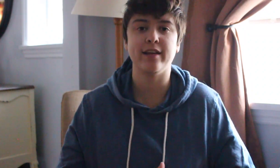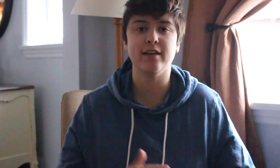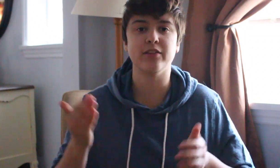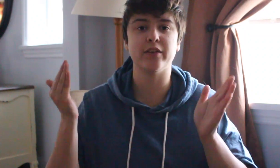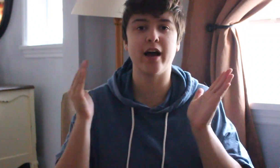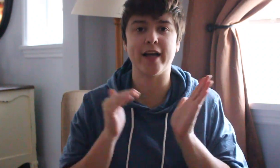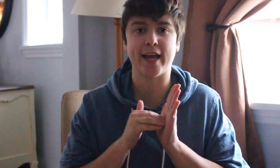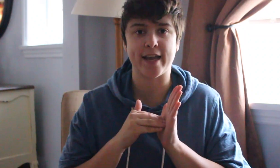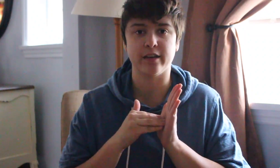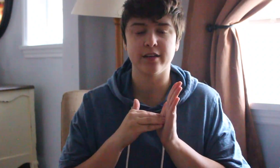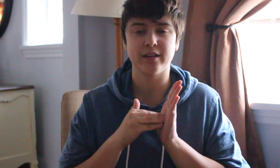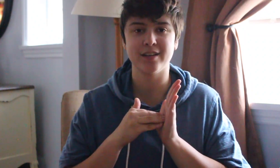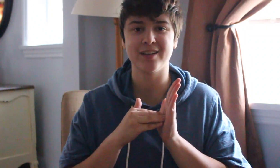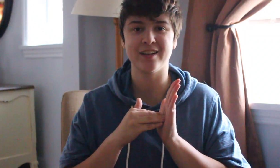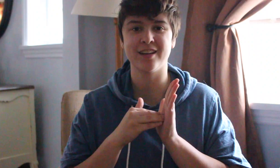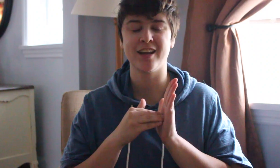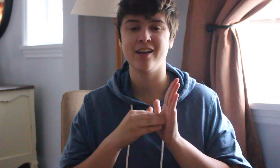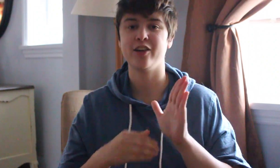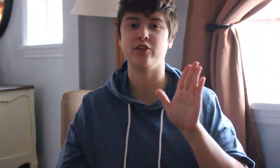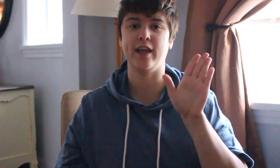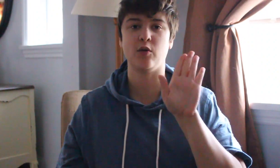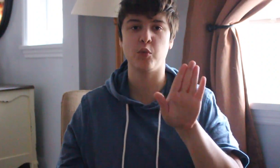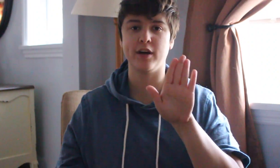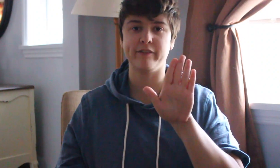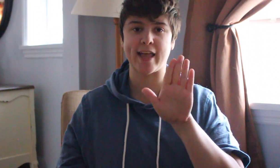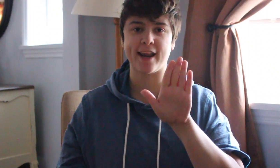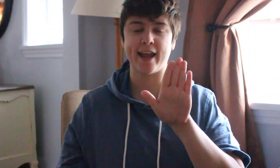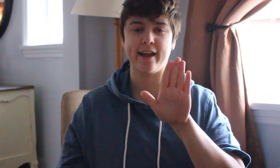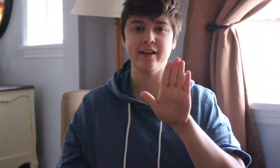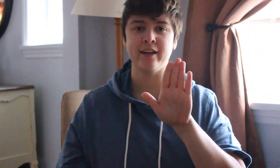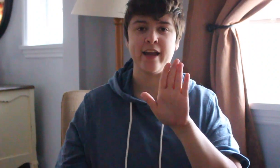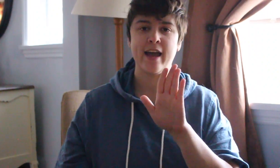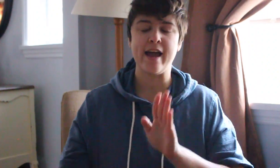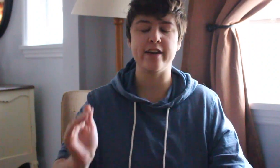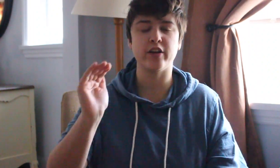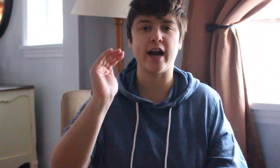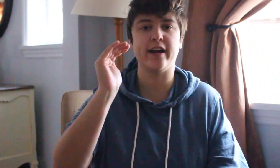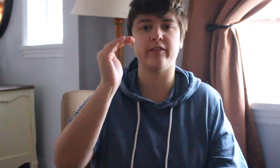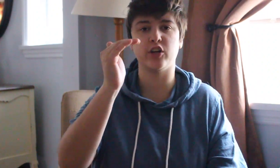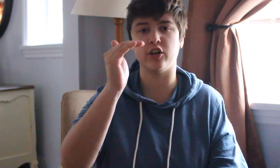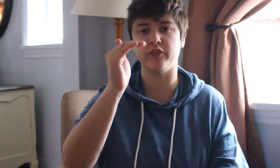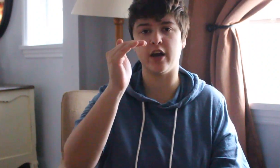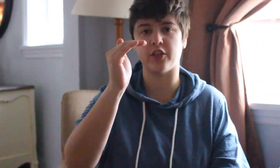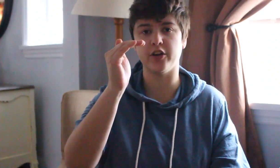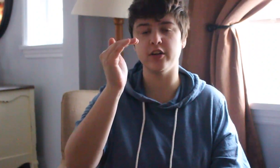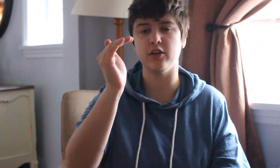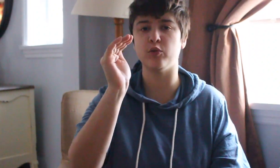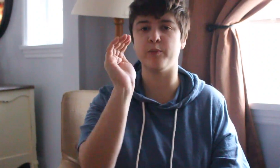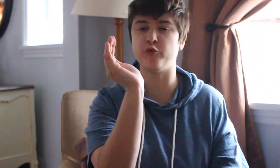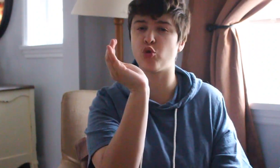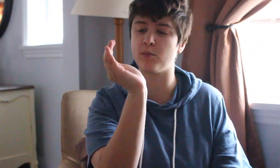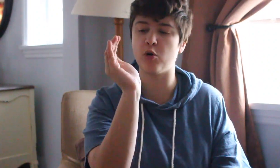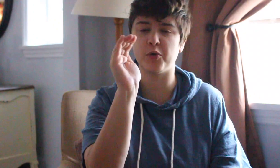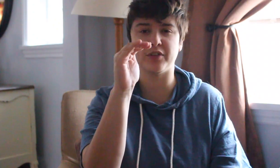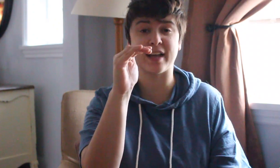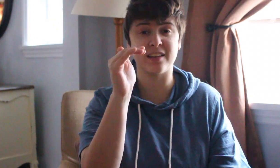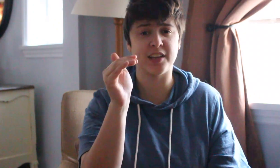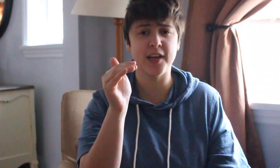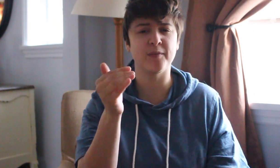is again. You'll take one flat hand and you'll kind of curve your other to form almost like a C and